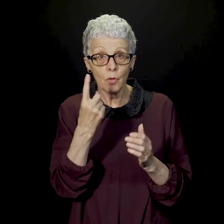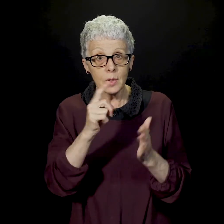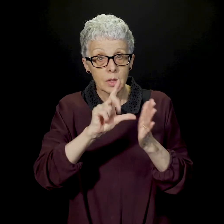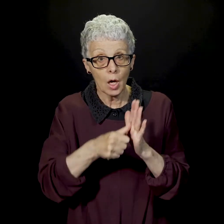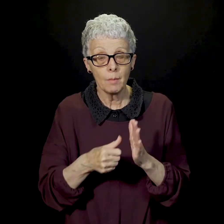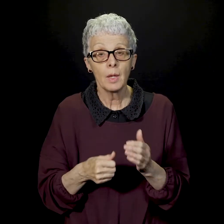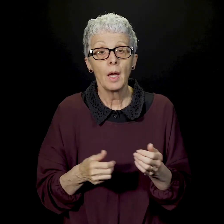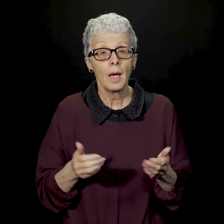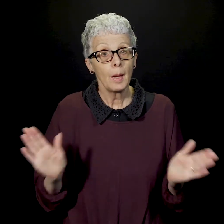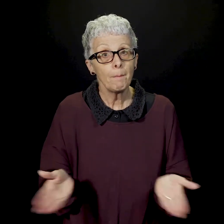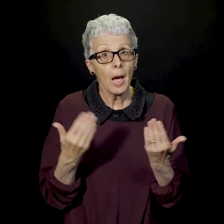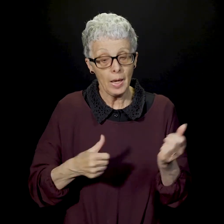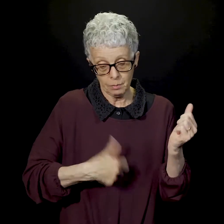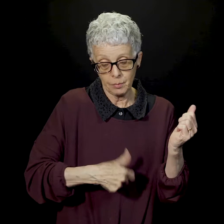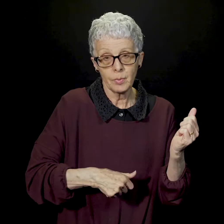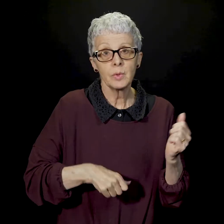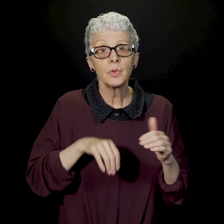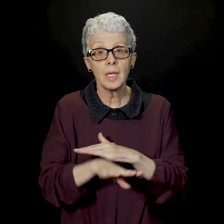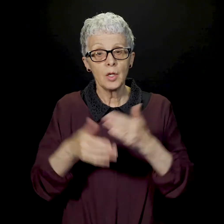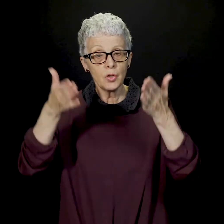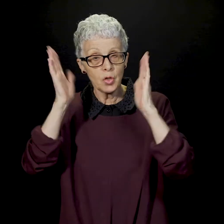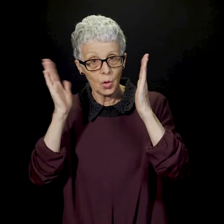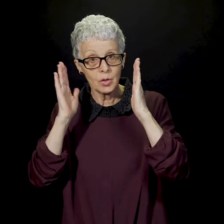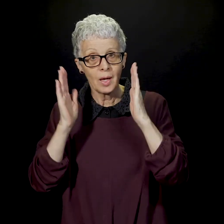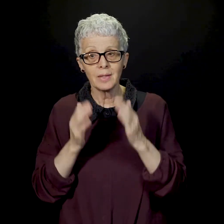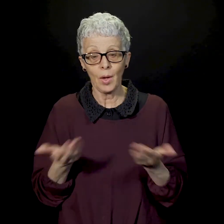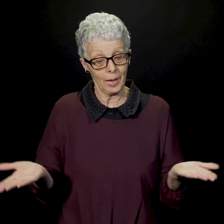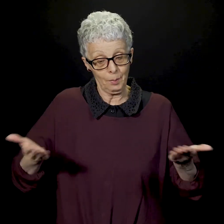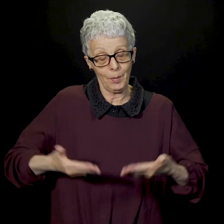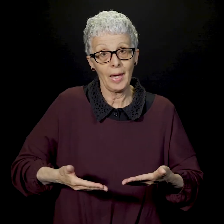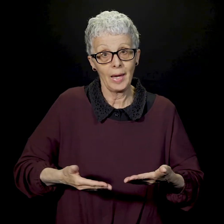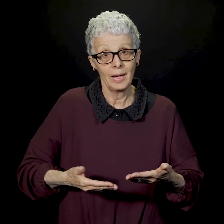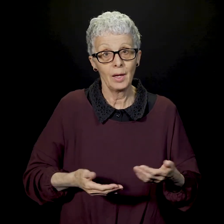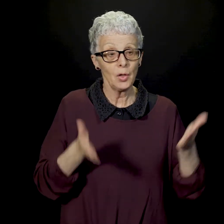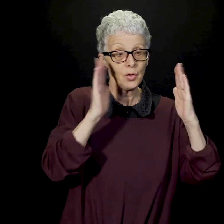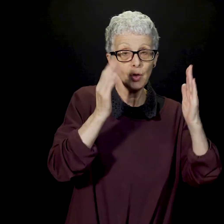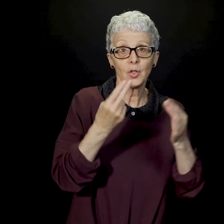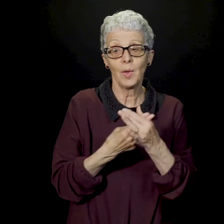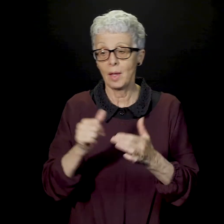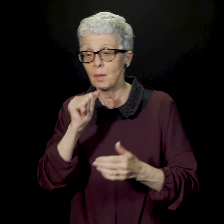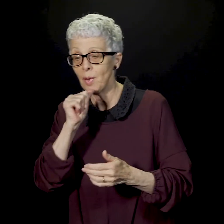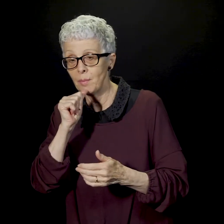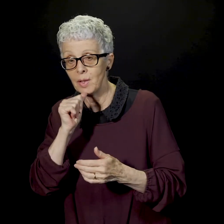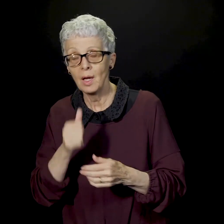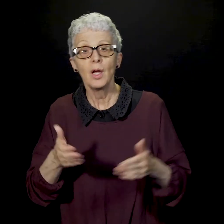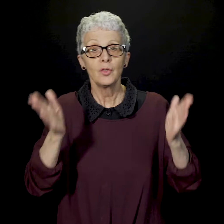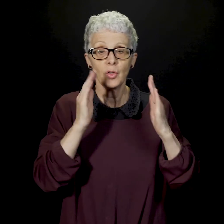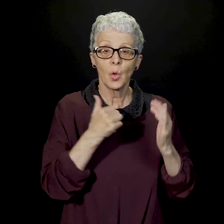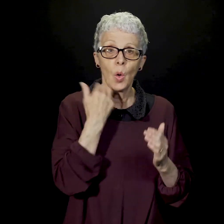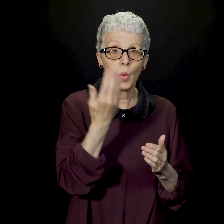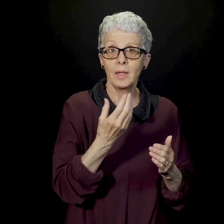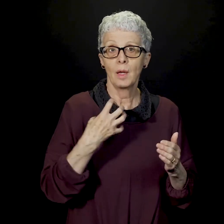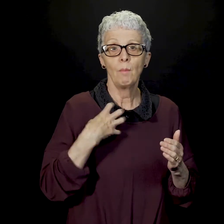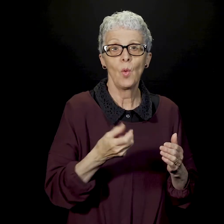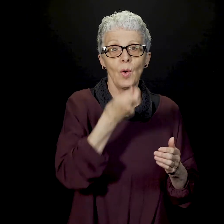talking about the contrast between doing gigs and playing in church on a Sunday. And he made this throwaway line and he just said, do you know what? Church is always the more